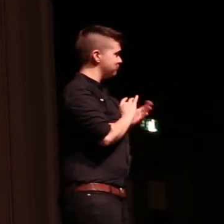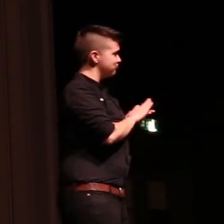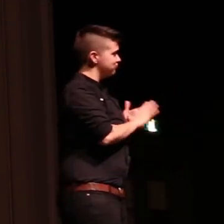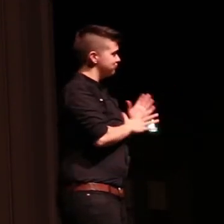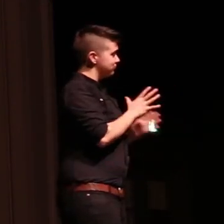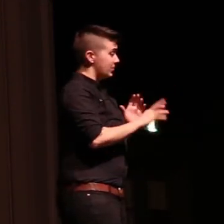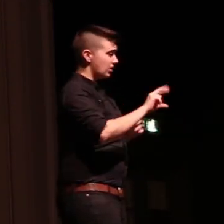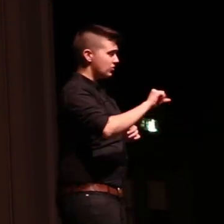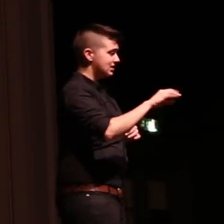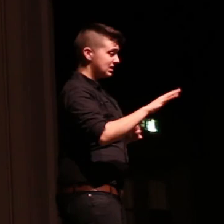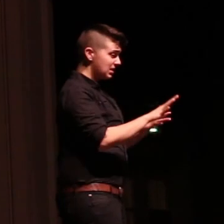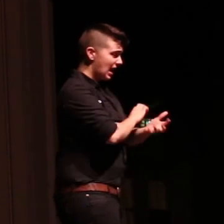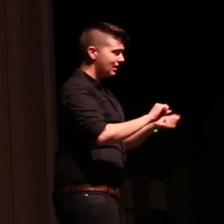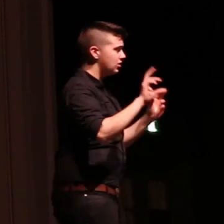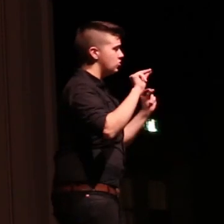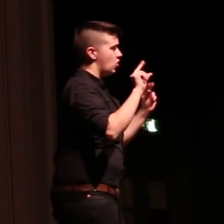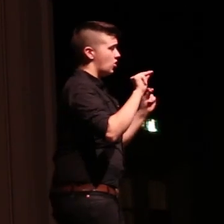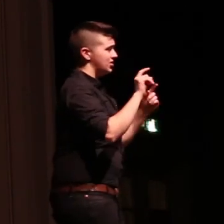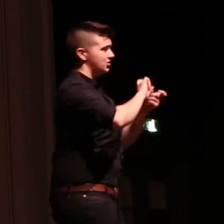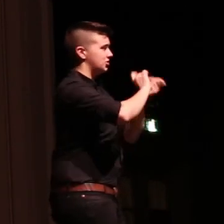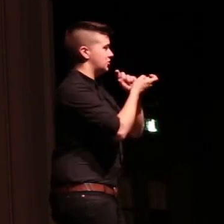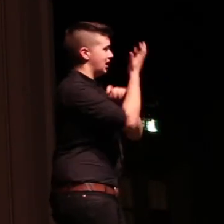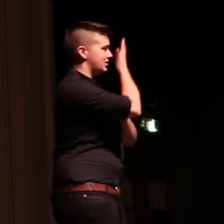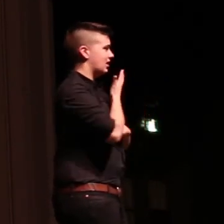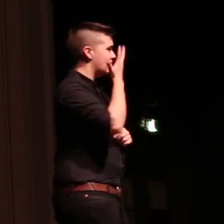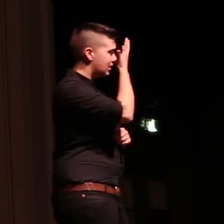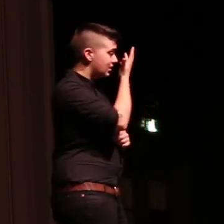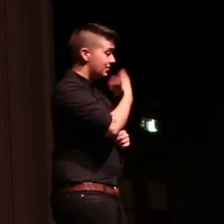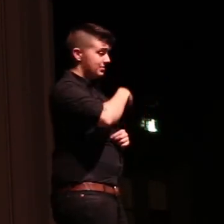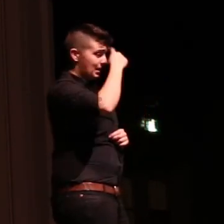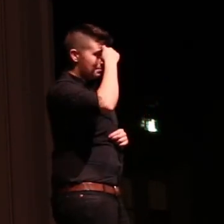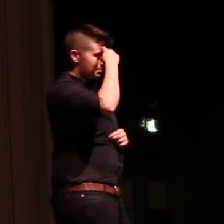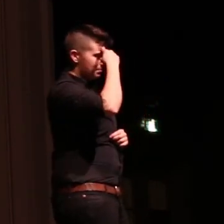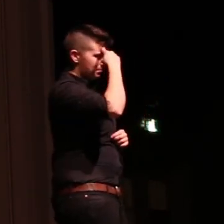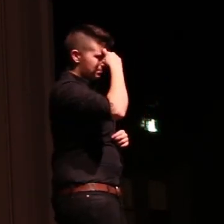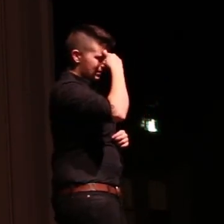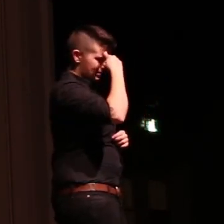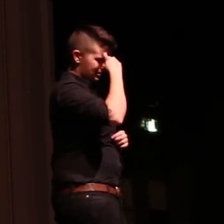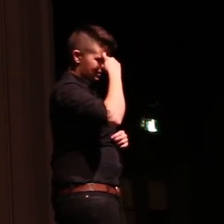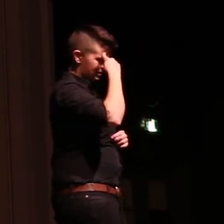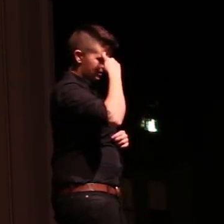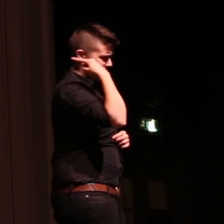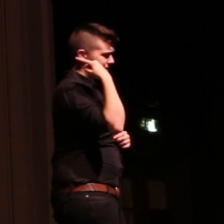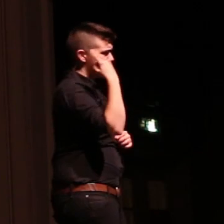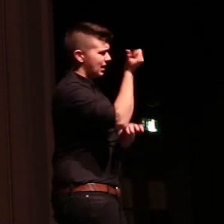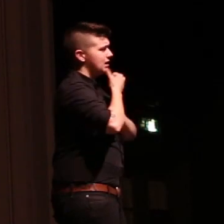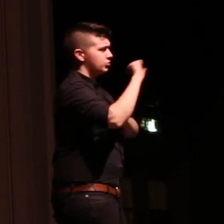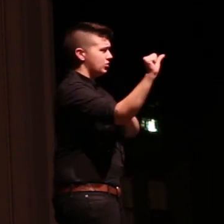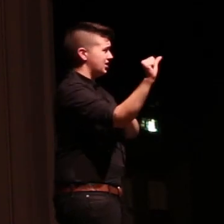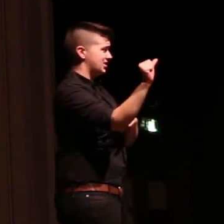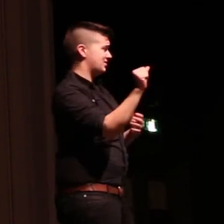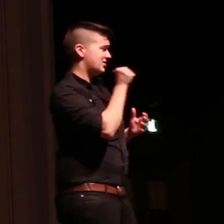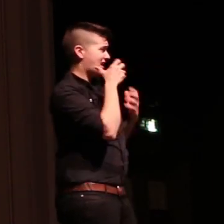end racism, just changed the wallpaper. Maybe black liberation will never just fit in a white man's ballot